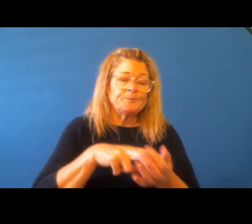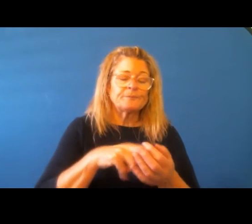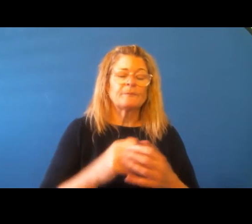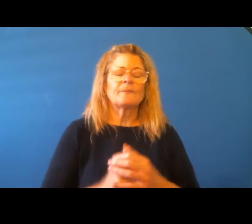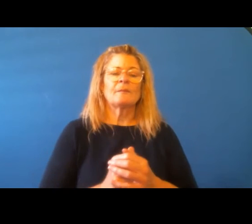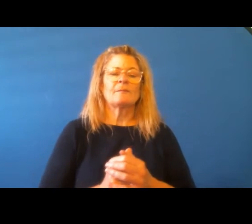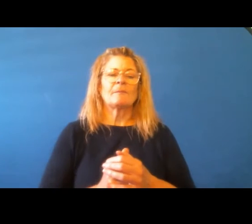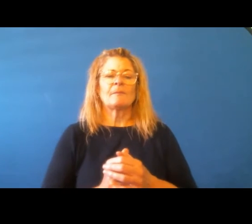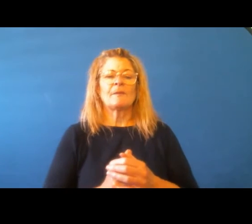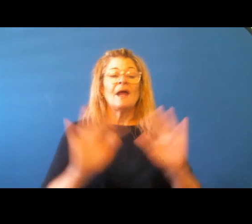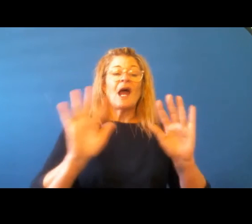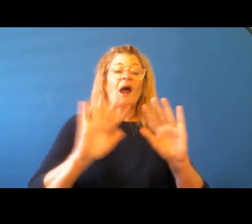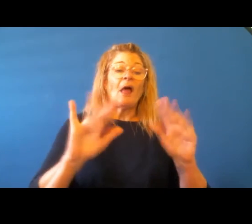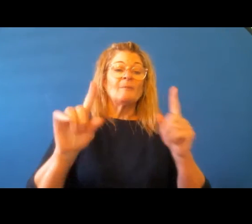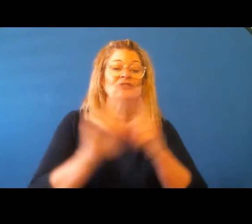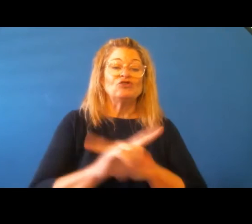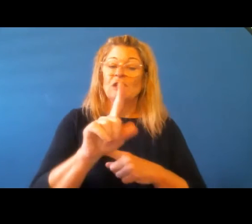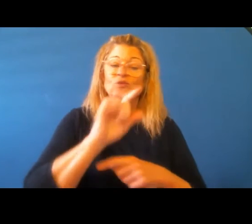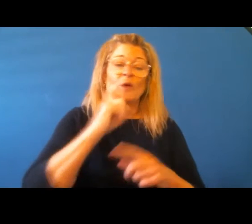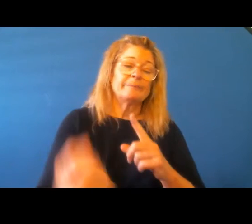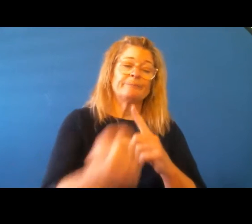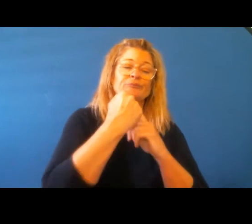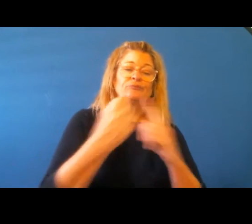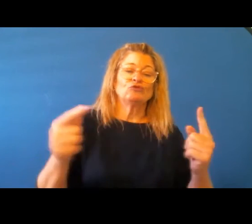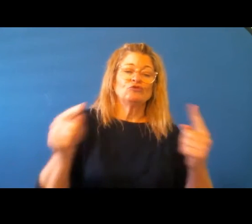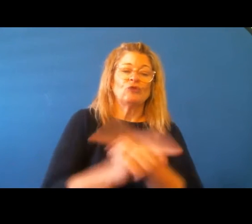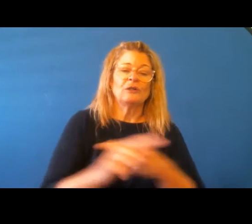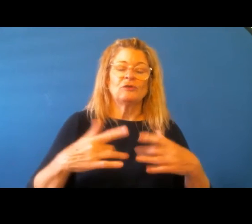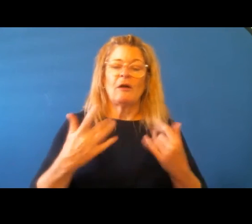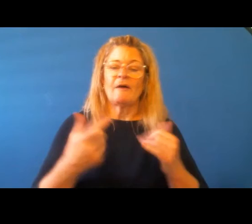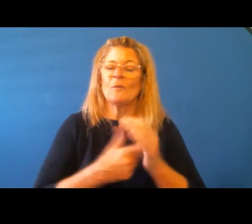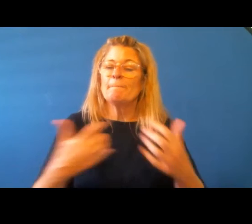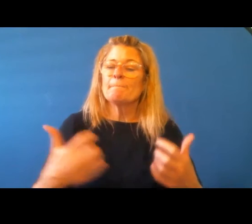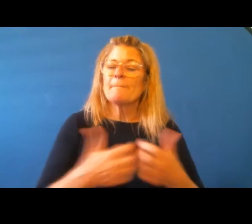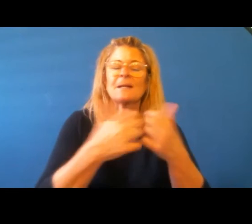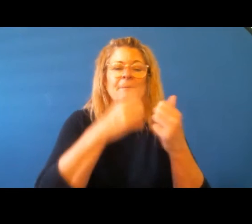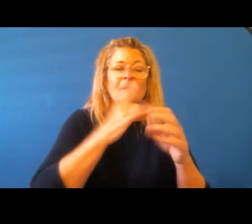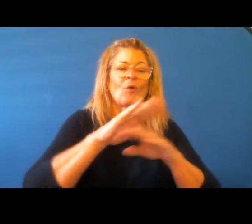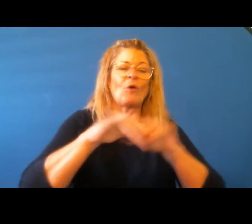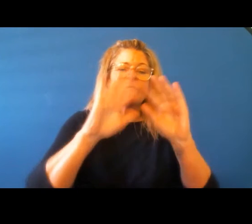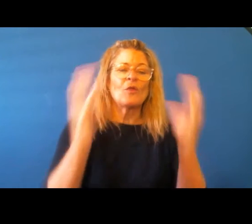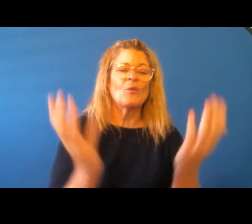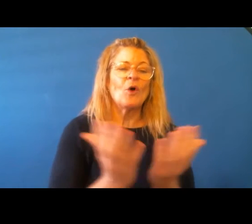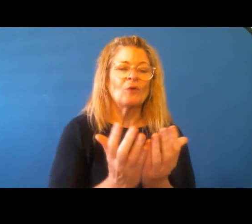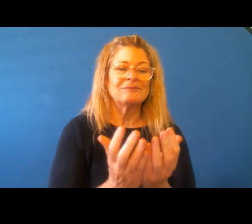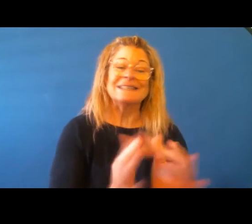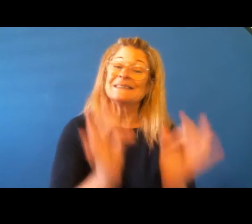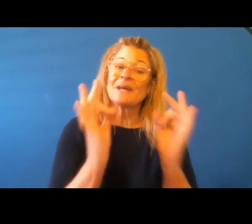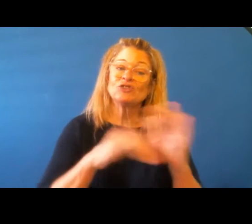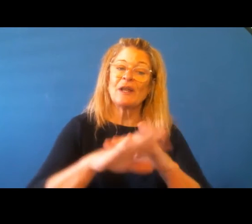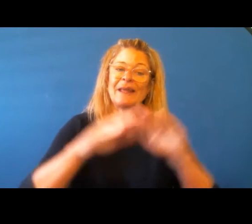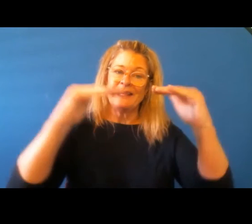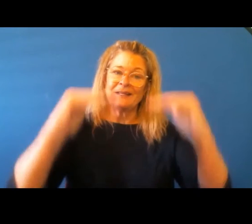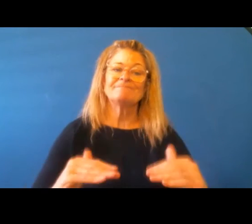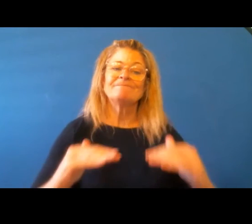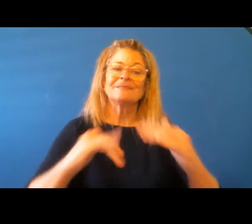to significantly alter the way of life of many globally, especially in the communities of the Pacific. These are